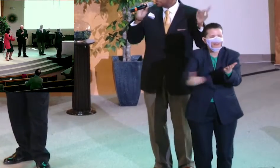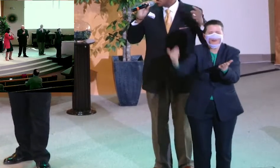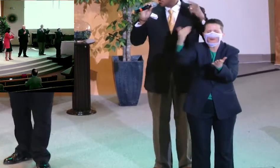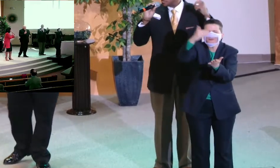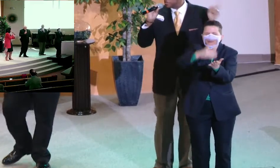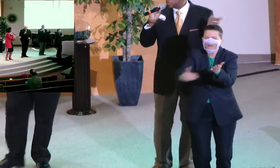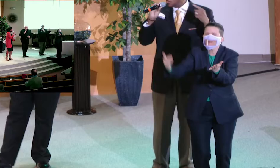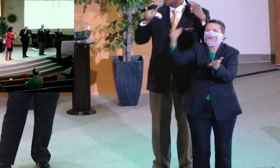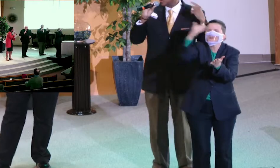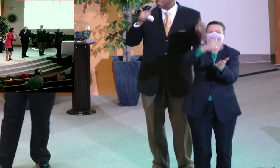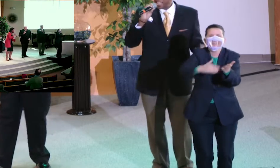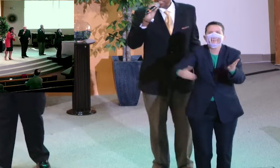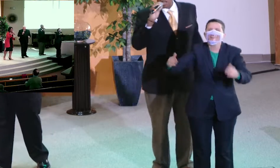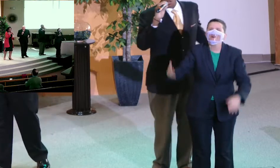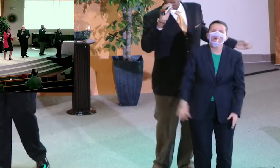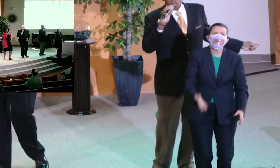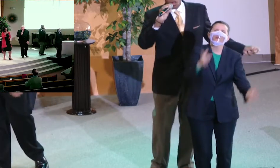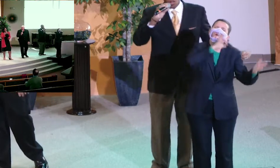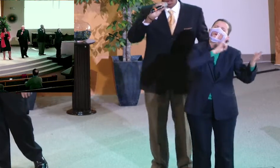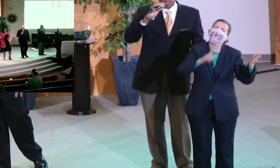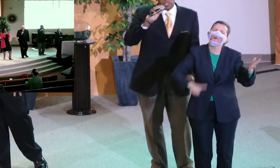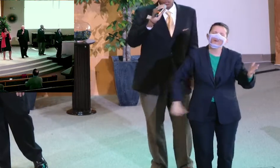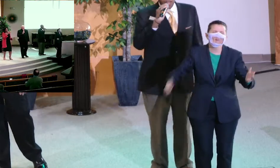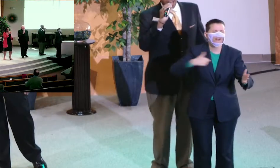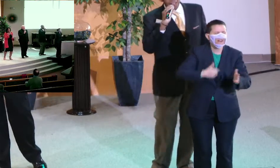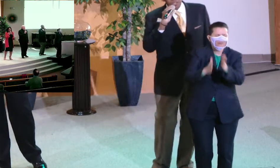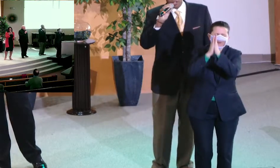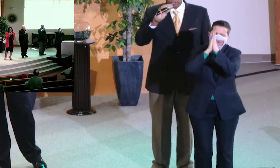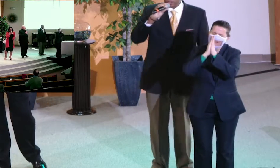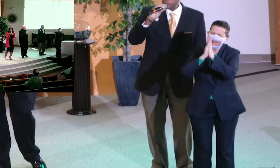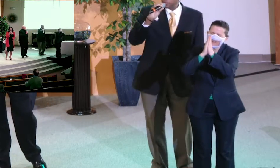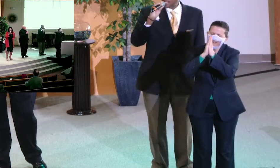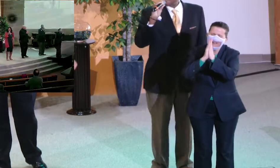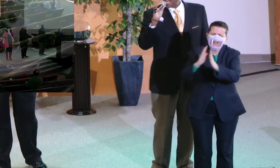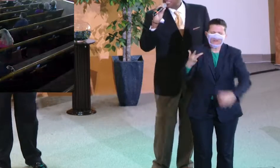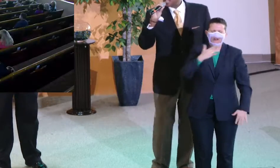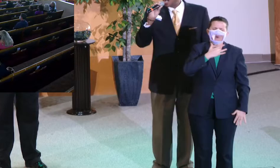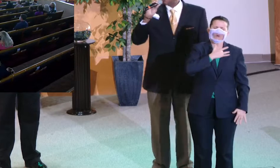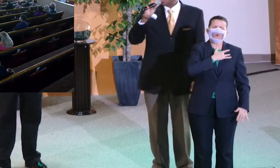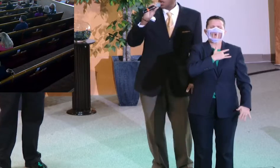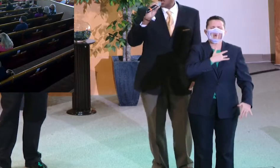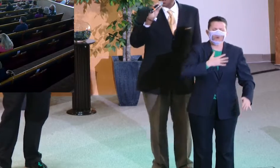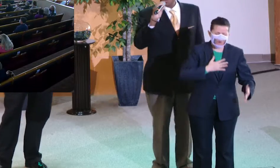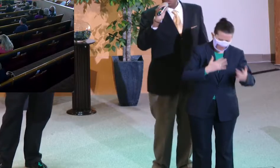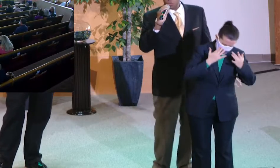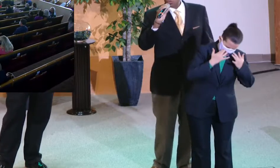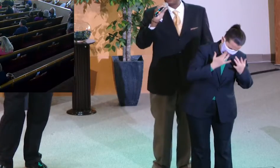Over and over and over again, oh Lord, you have turned my